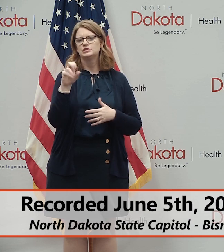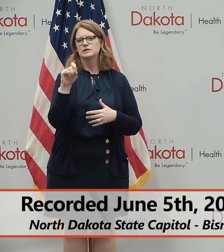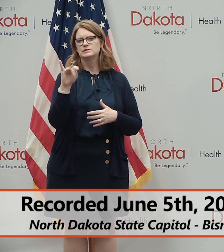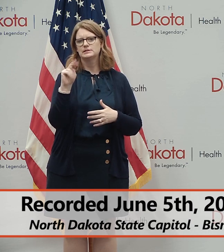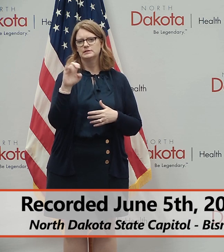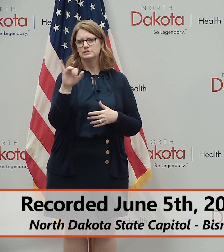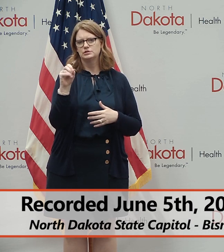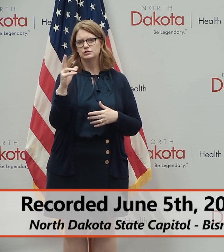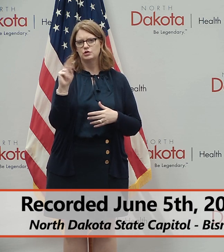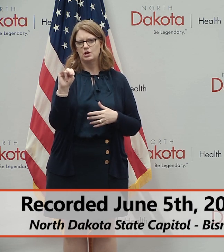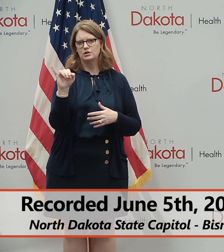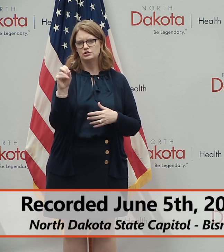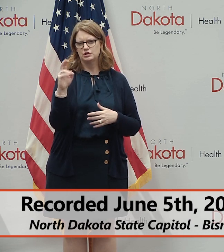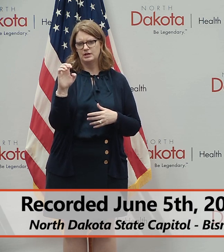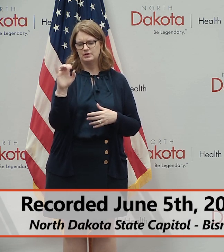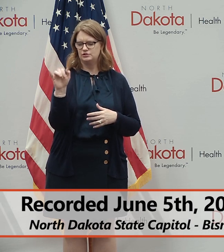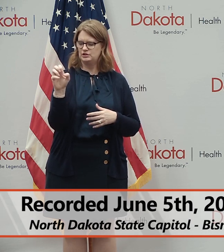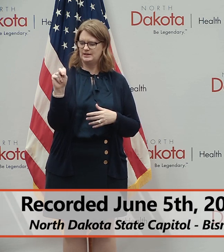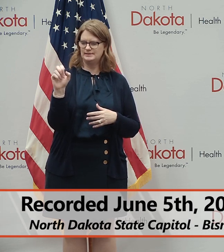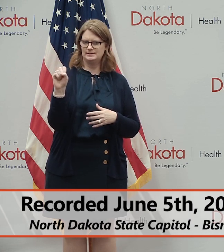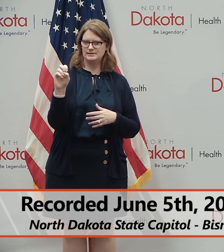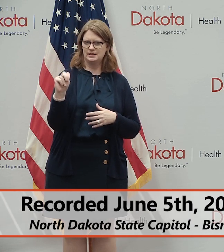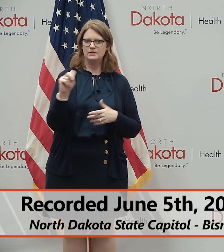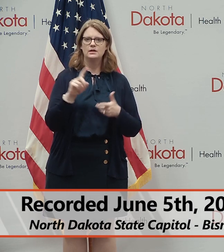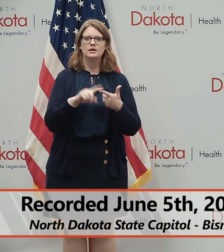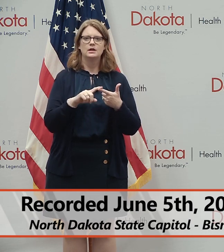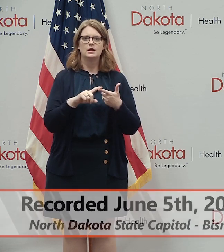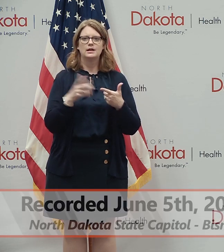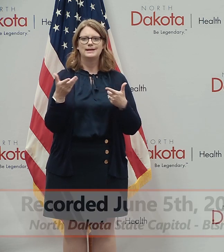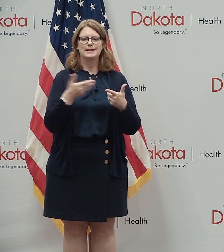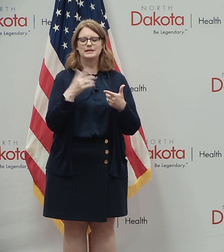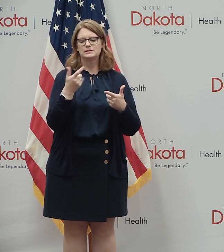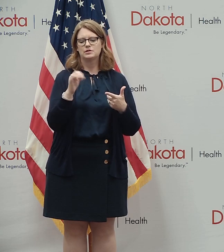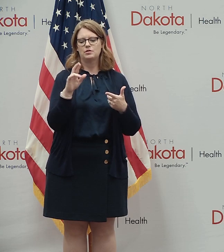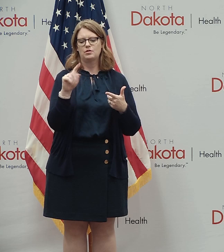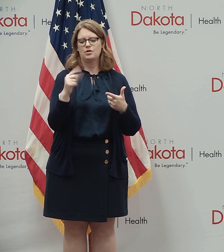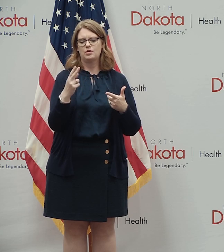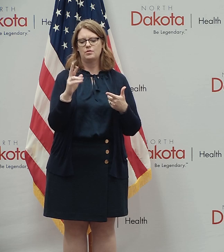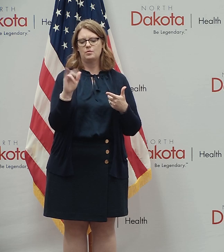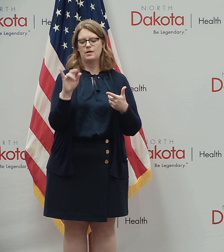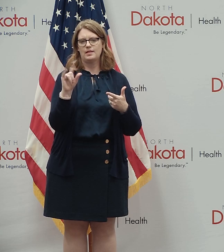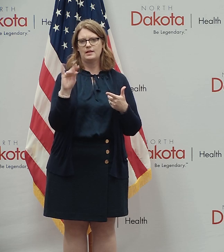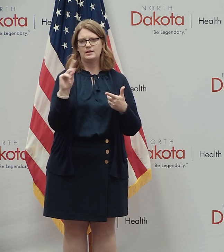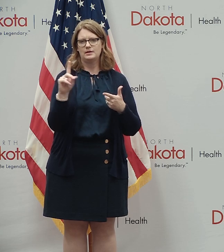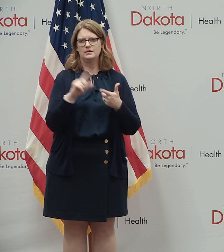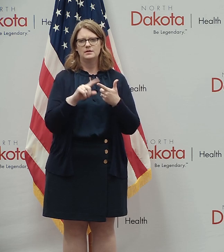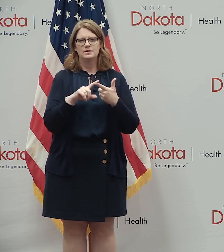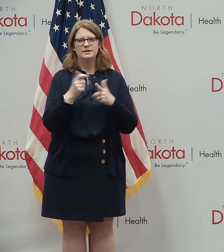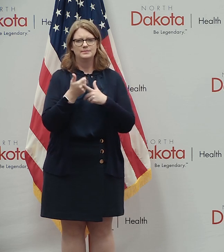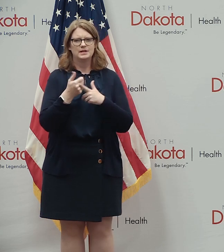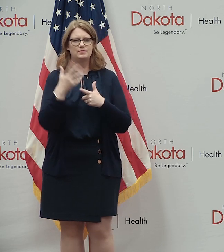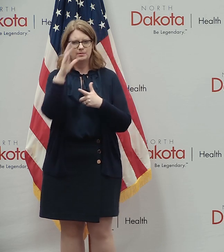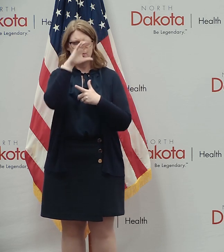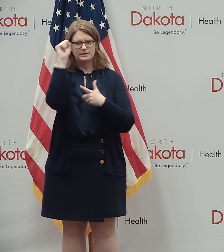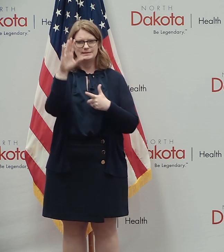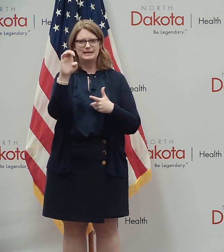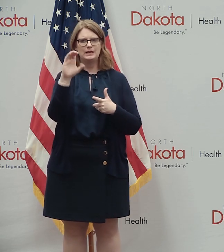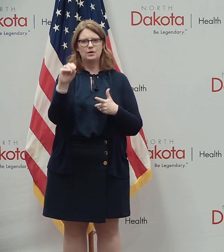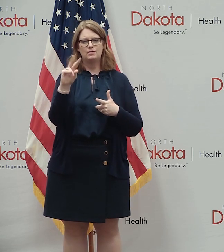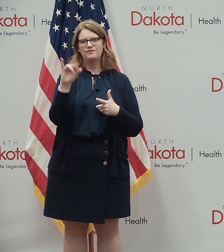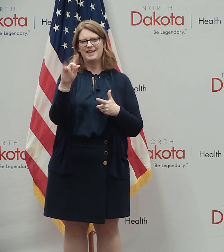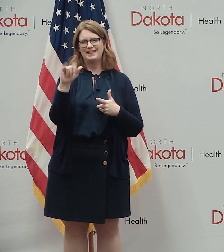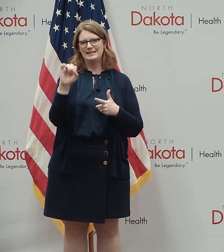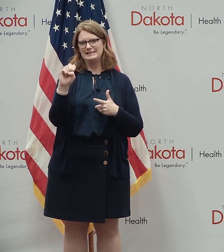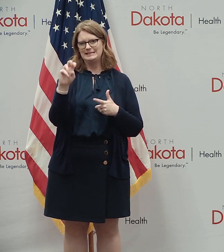here, we've got a guest, Garth Ryland, President and CEO of Valley Senior Living, will be joining us by phone, and